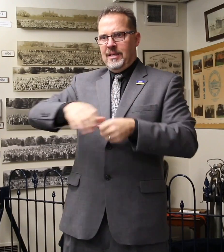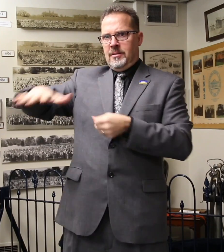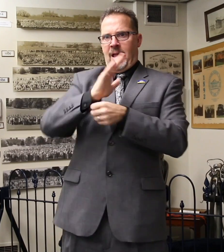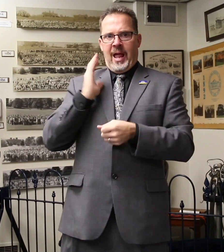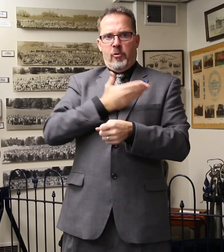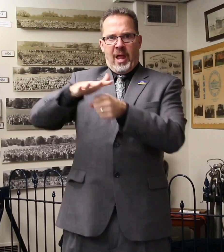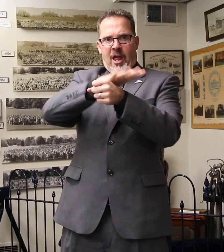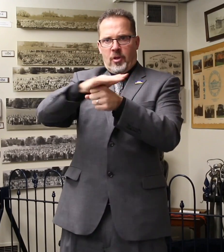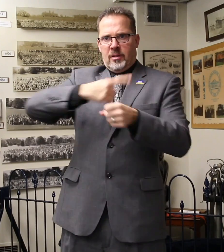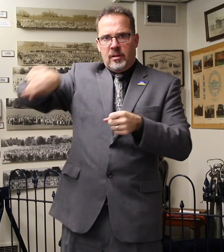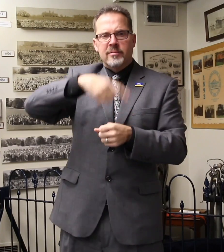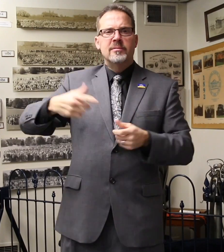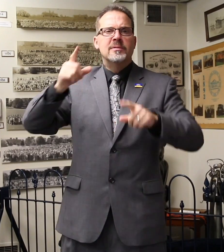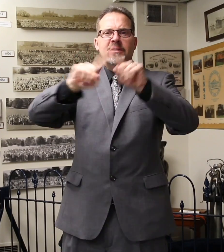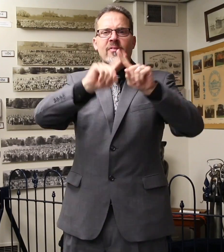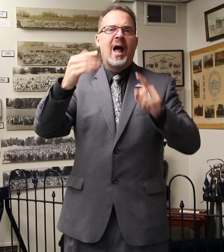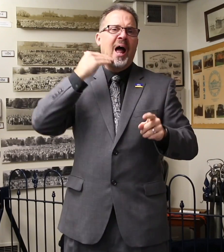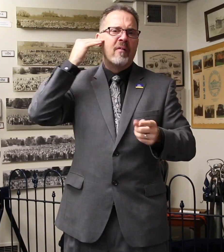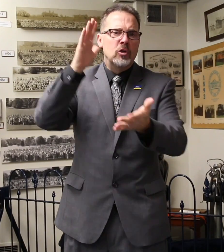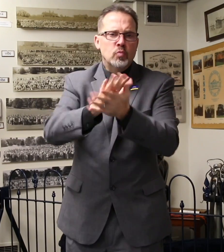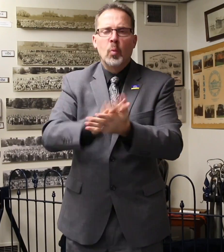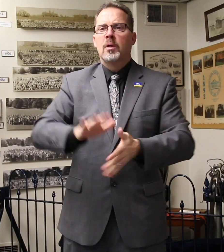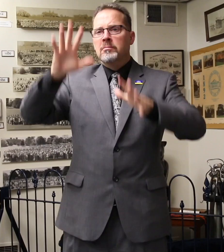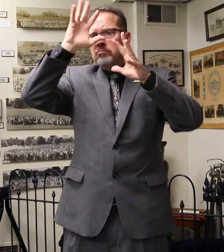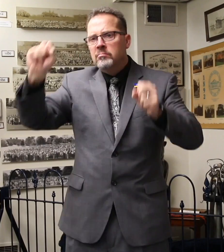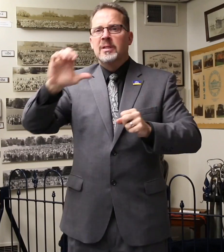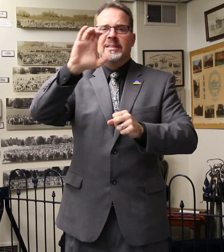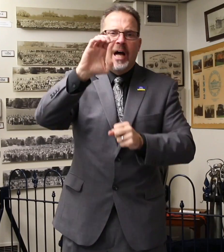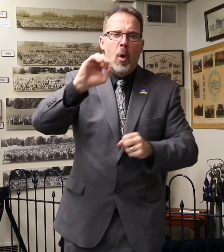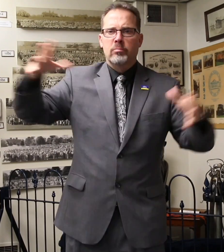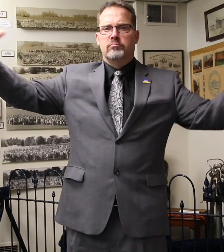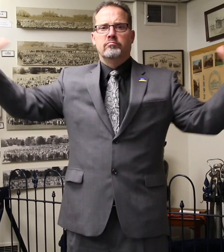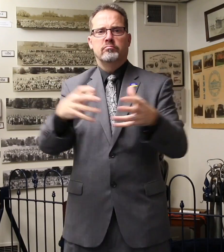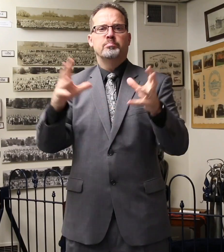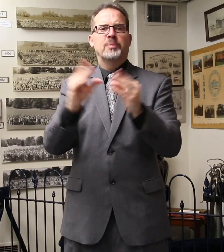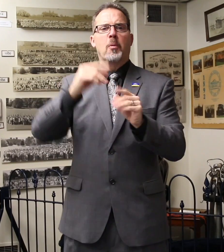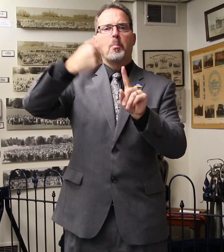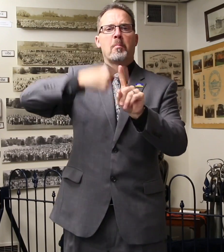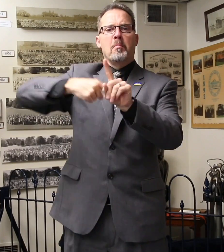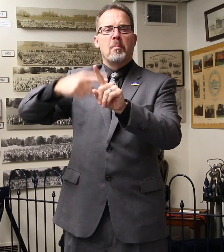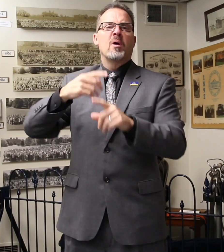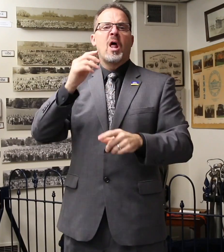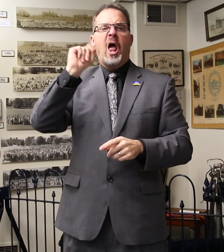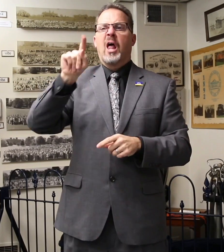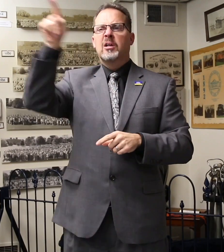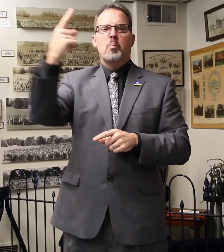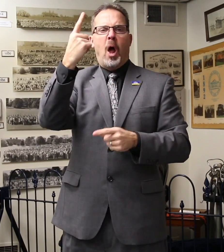schools in our area. And they have representatives including their CEOs, superintendents, heads of schools that attend this meeting.